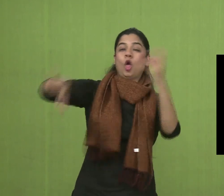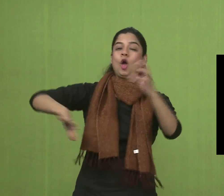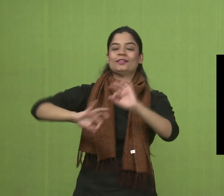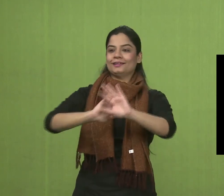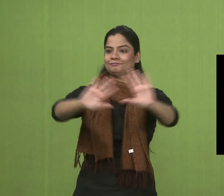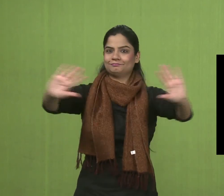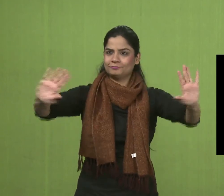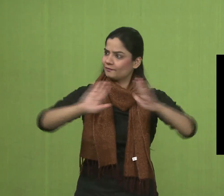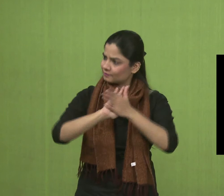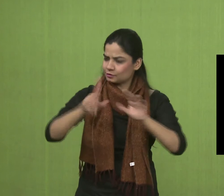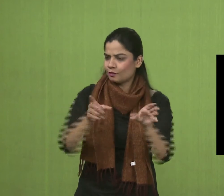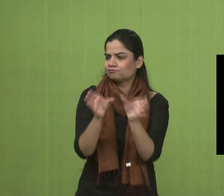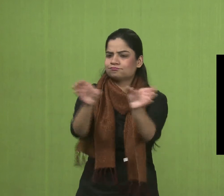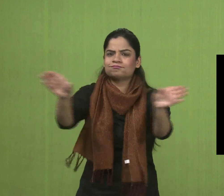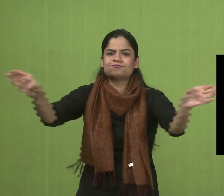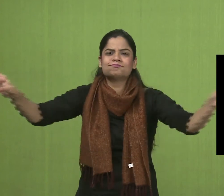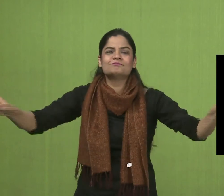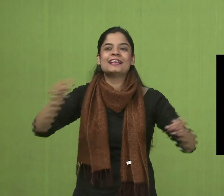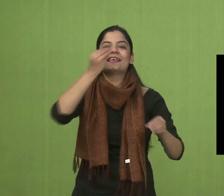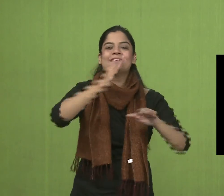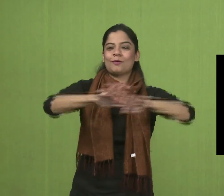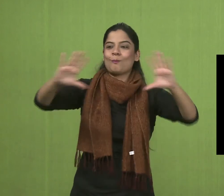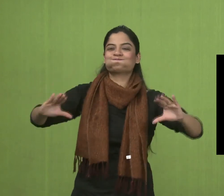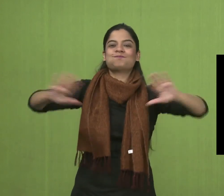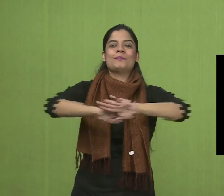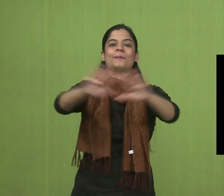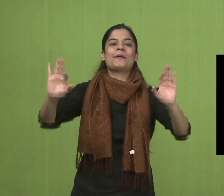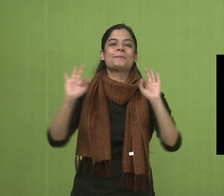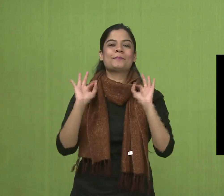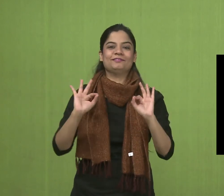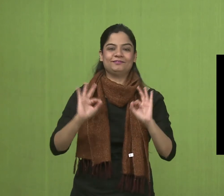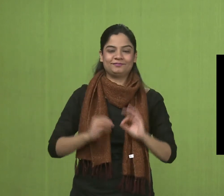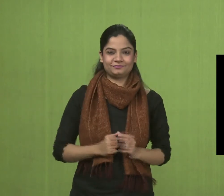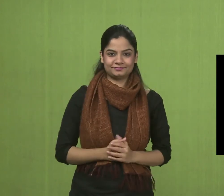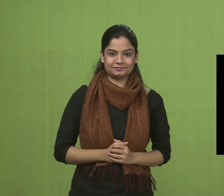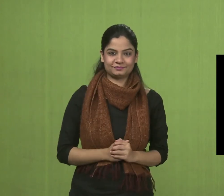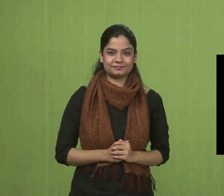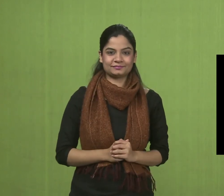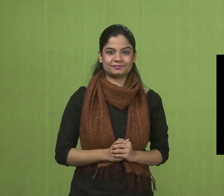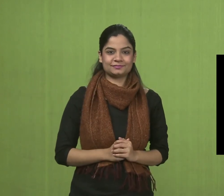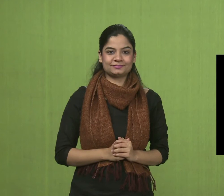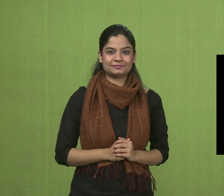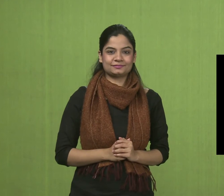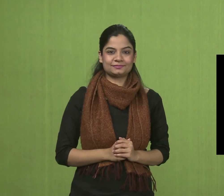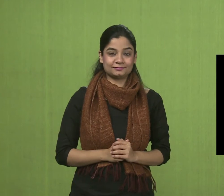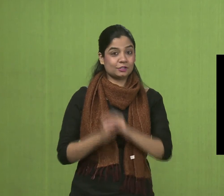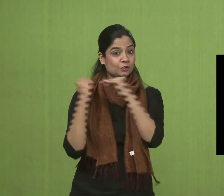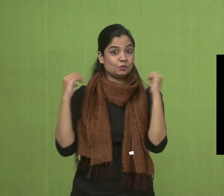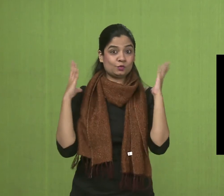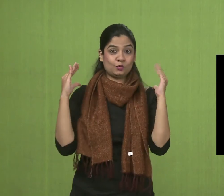aesthetically pleasing. Rather than having everything spilled here and there, always have it organized. The